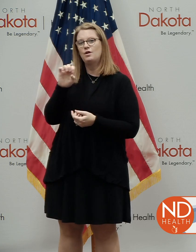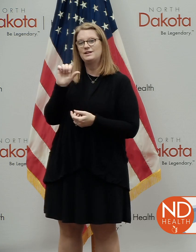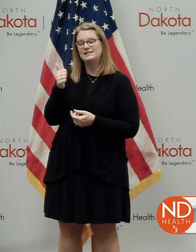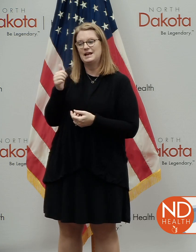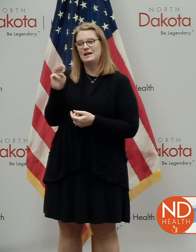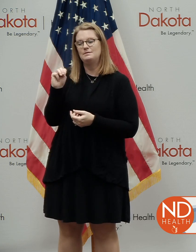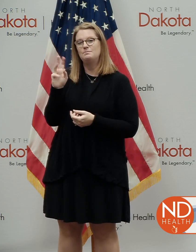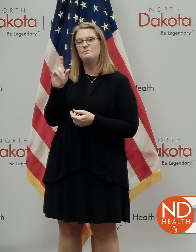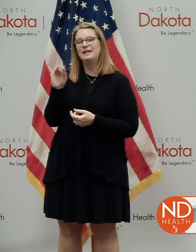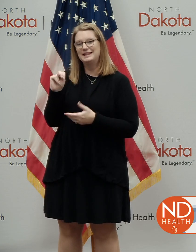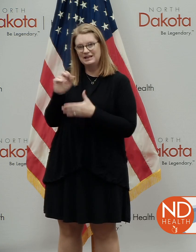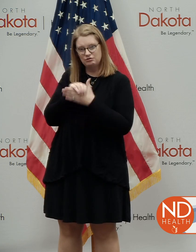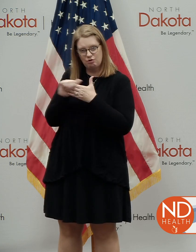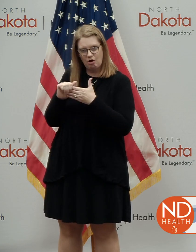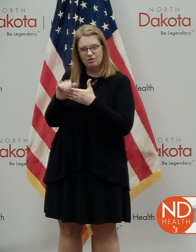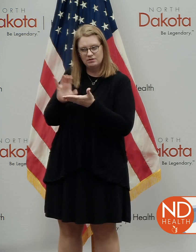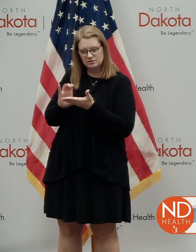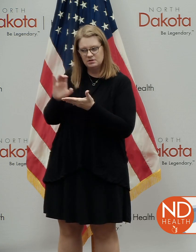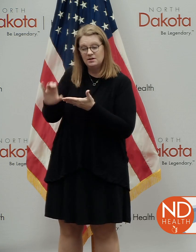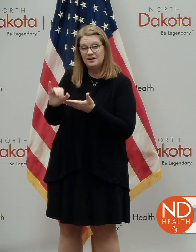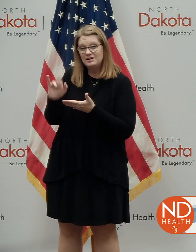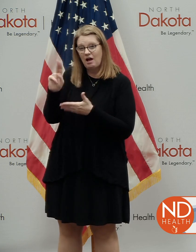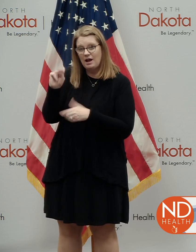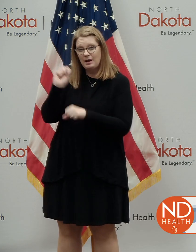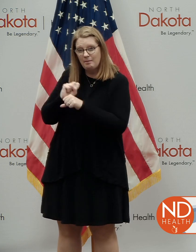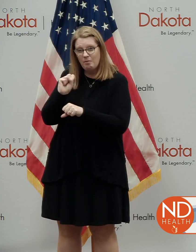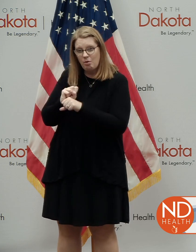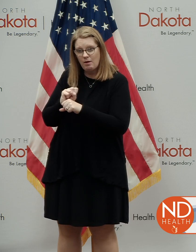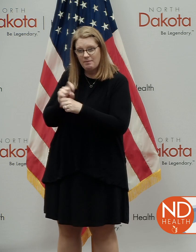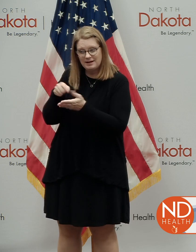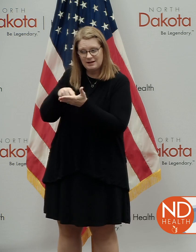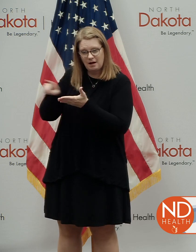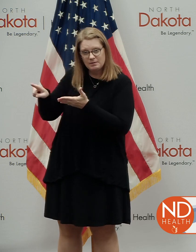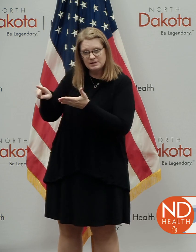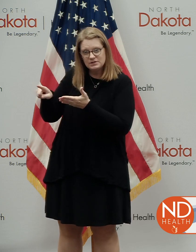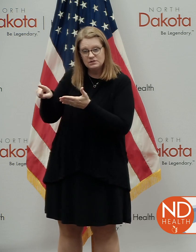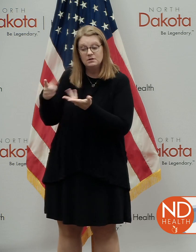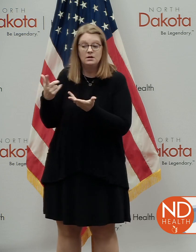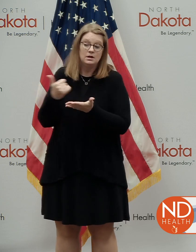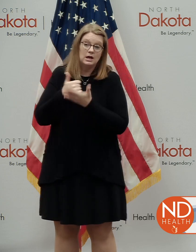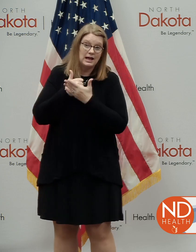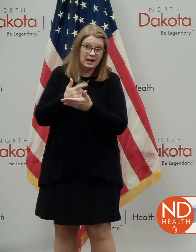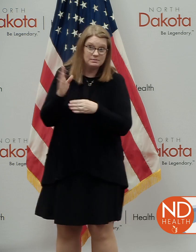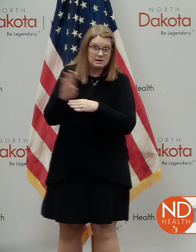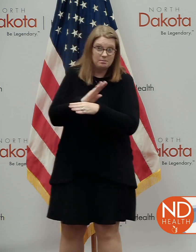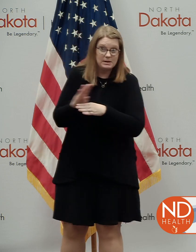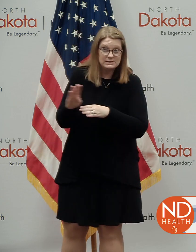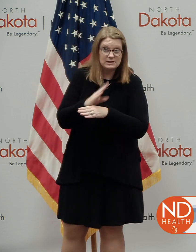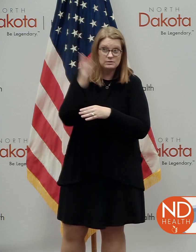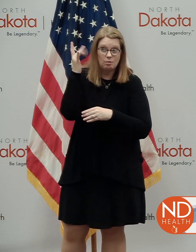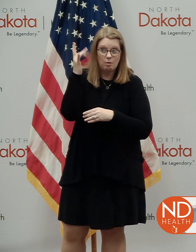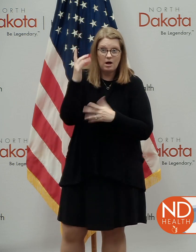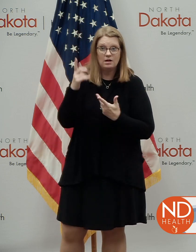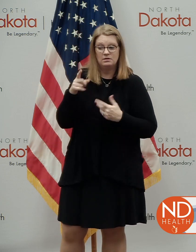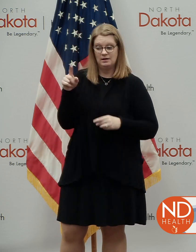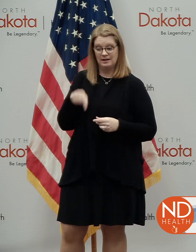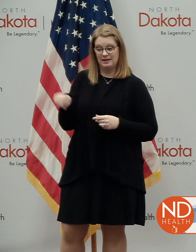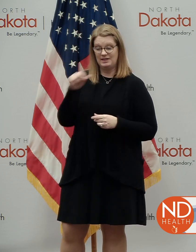million into unemployment compensation. Now, it helps the business because they don't have to worry about